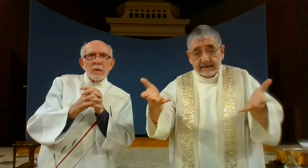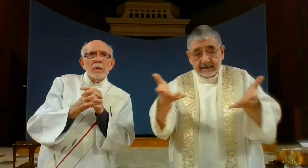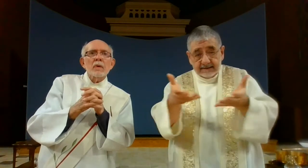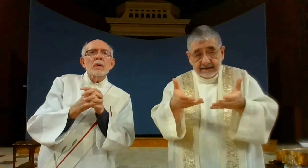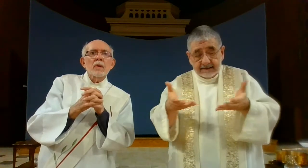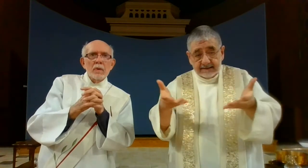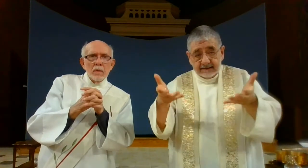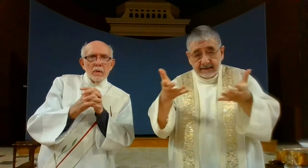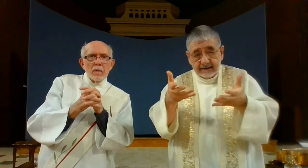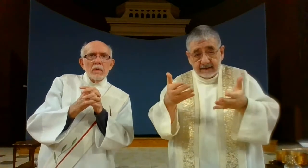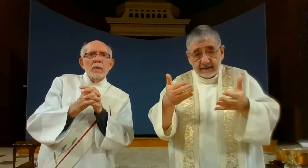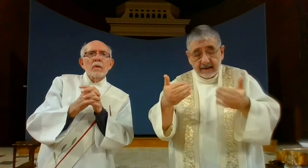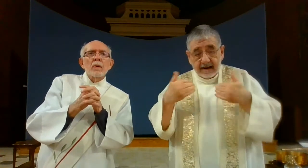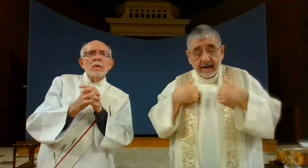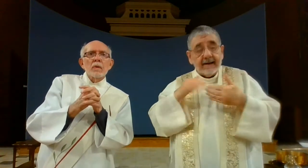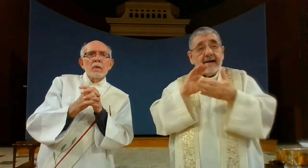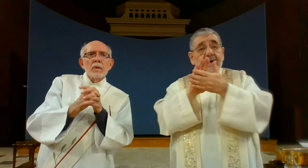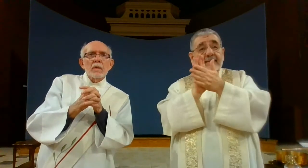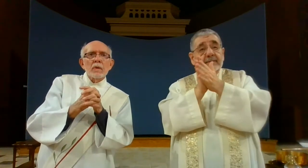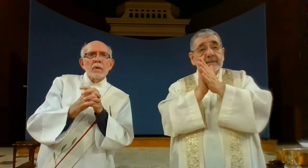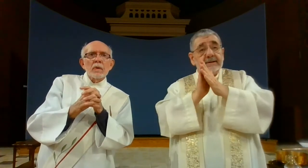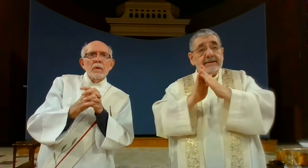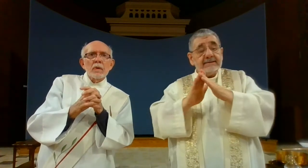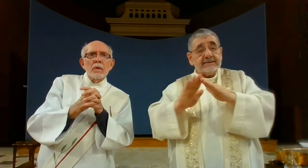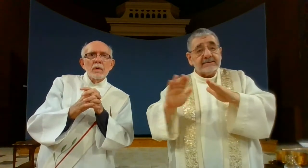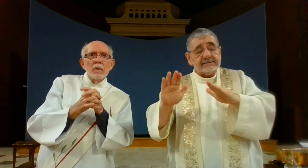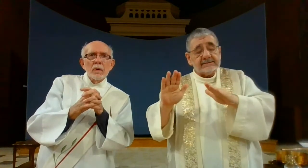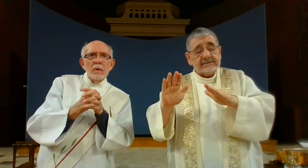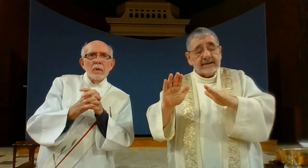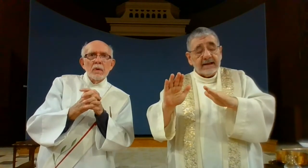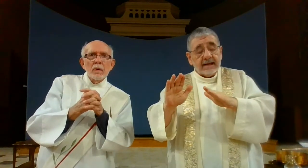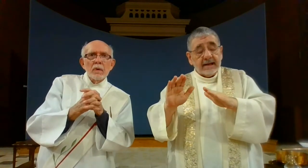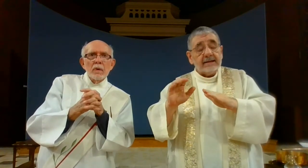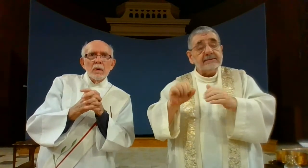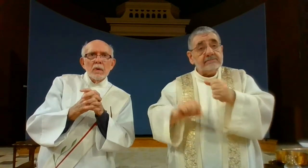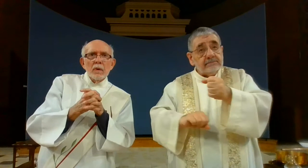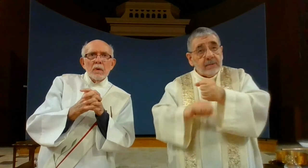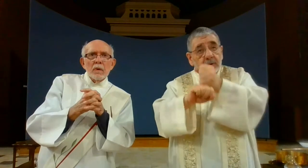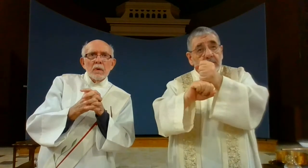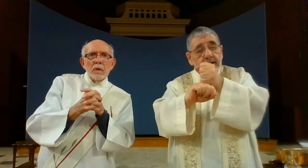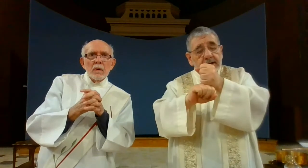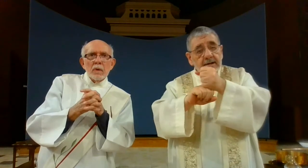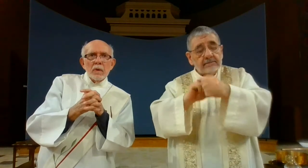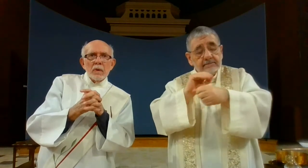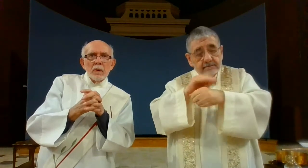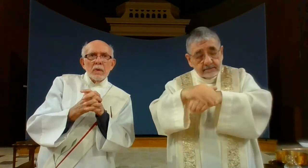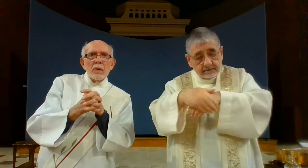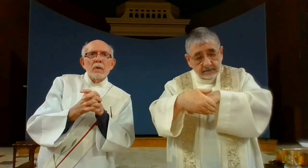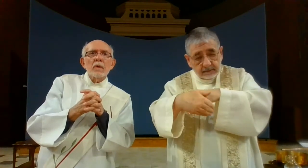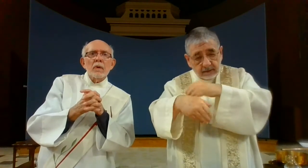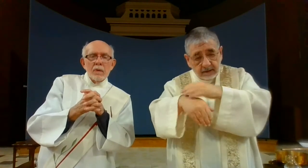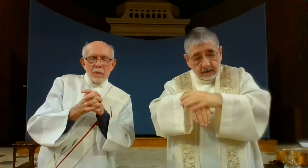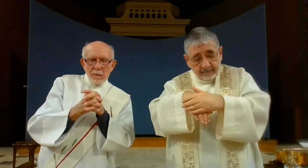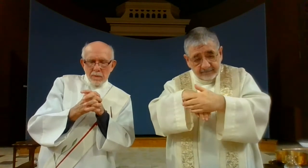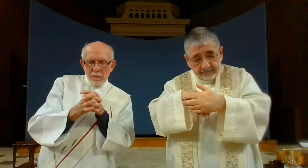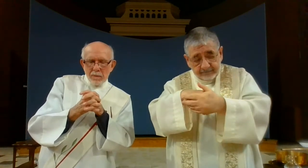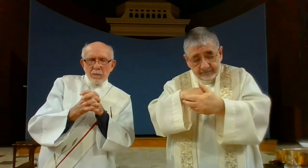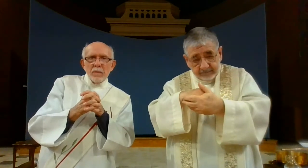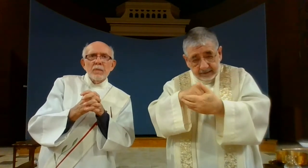for all of our families that they may find peace, support, and comfort.